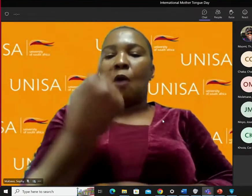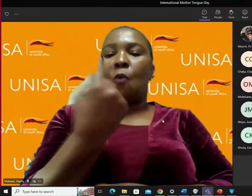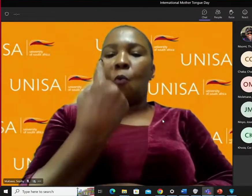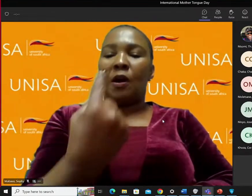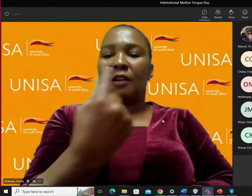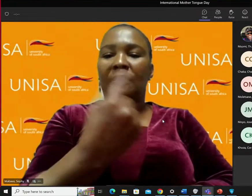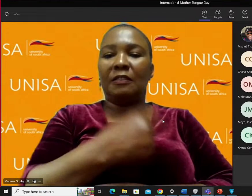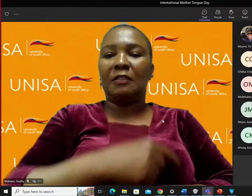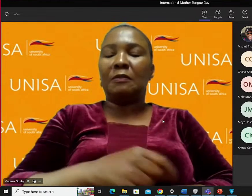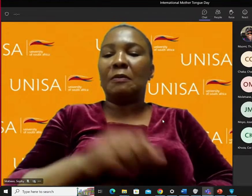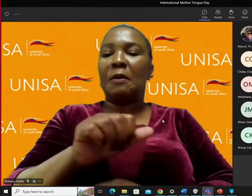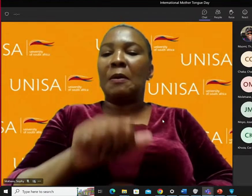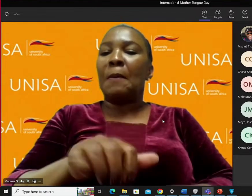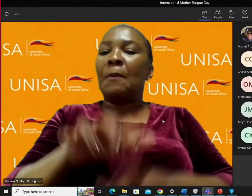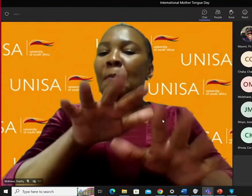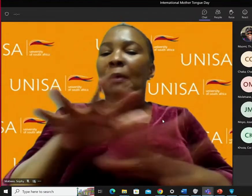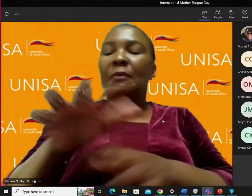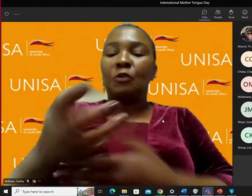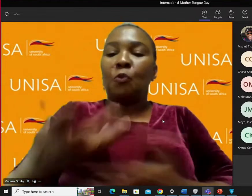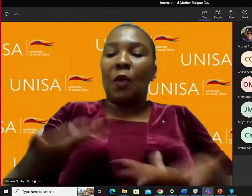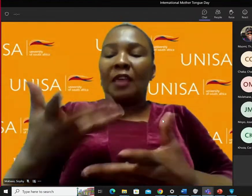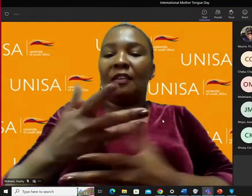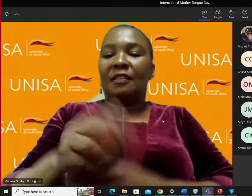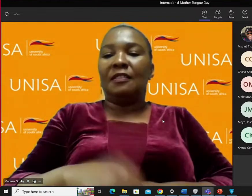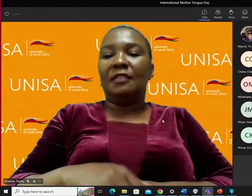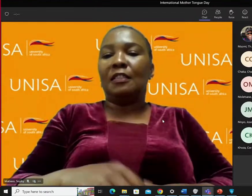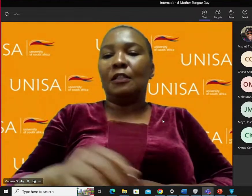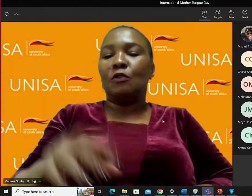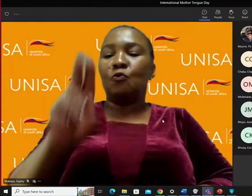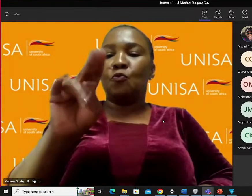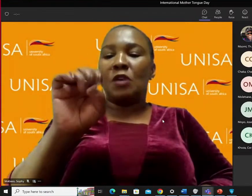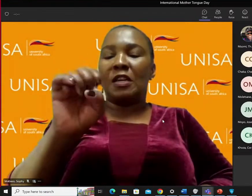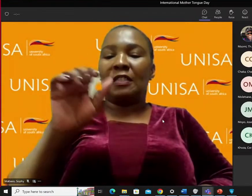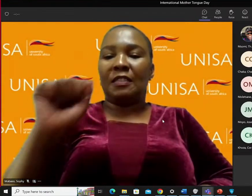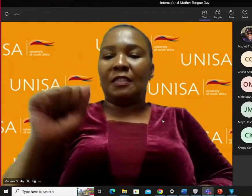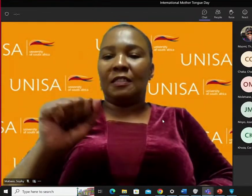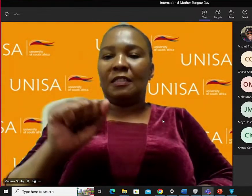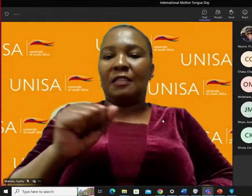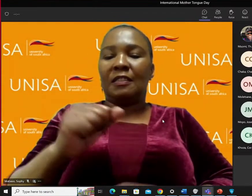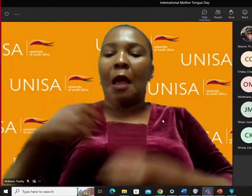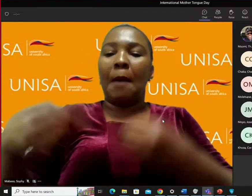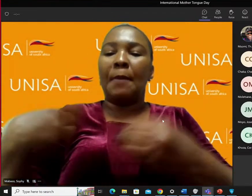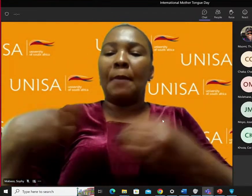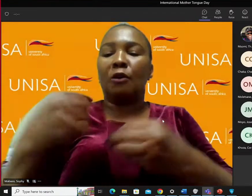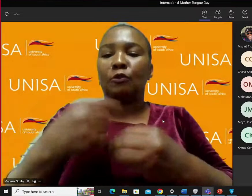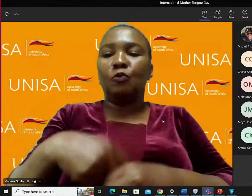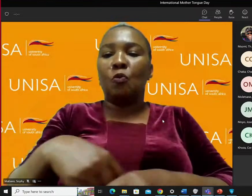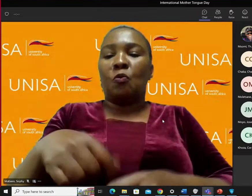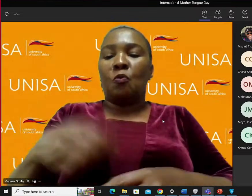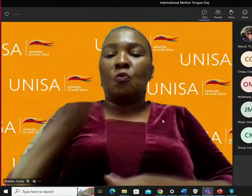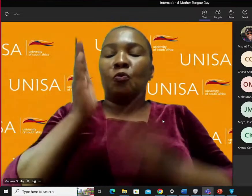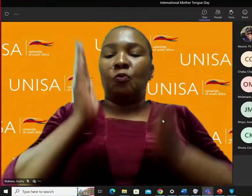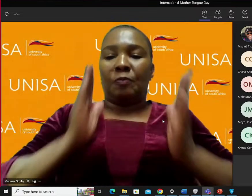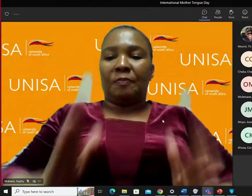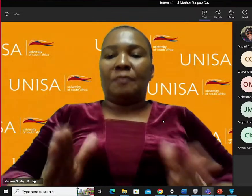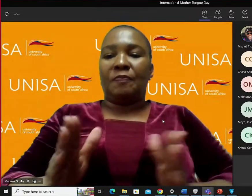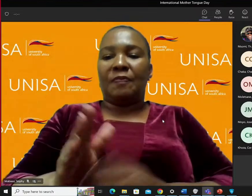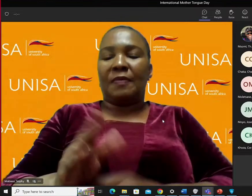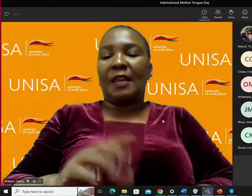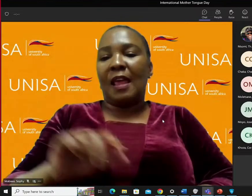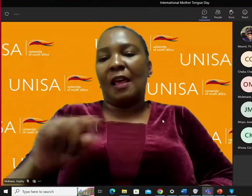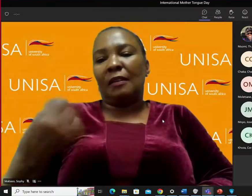US as IMU, a book about Ubuntu. So this book and a book called Let's Play are